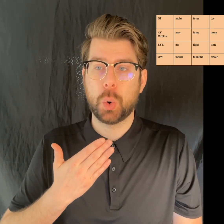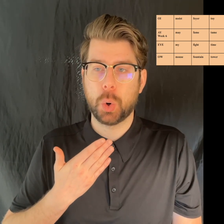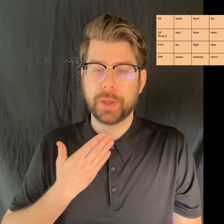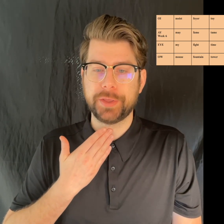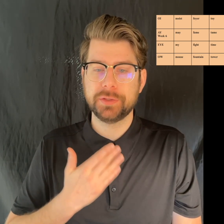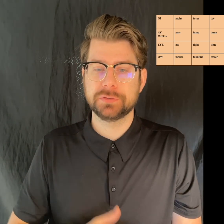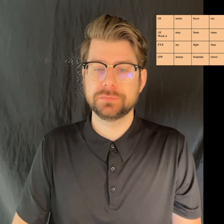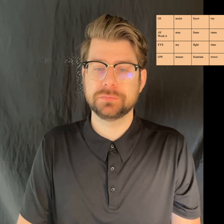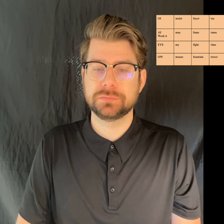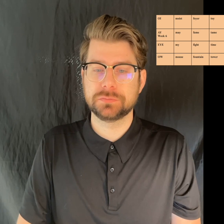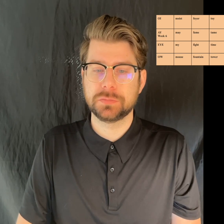coy,